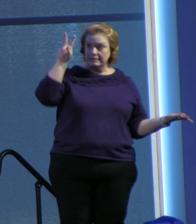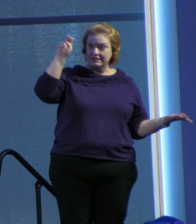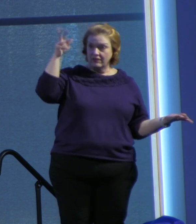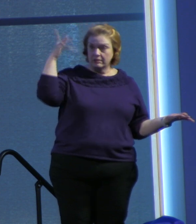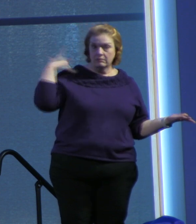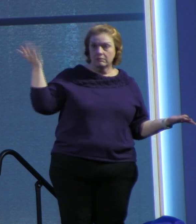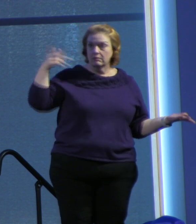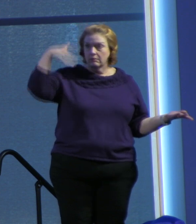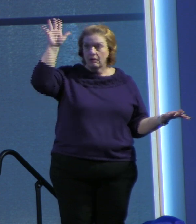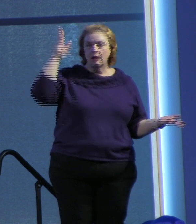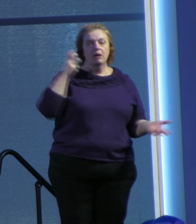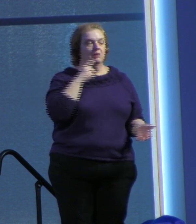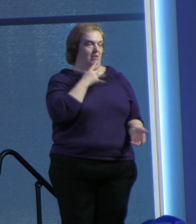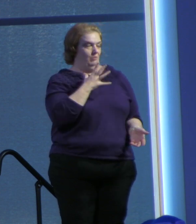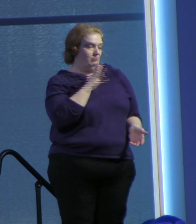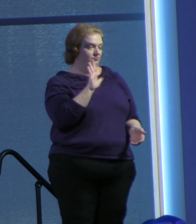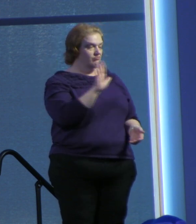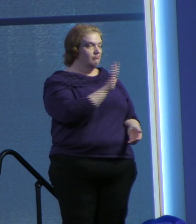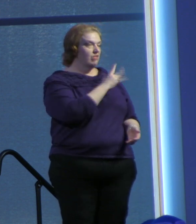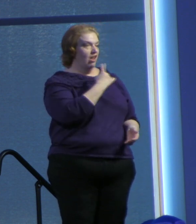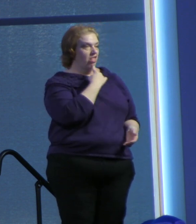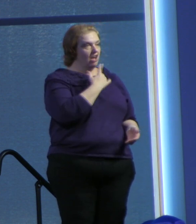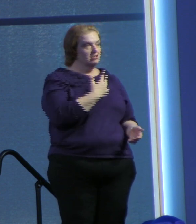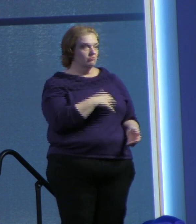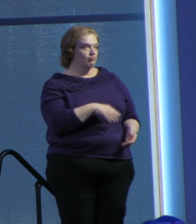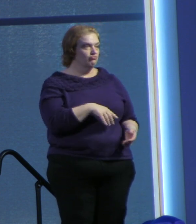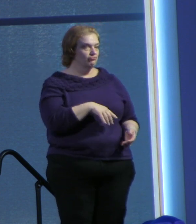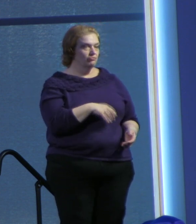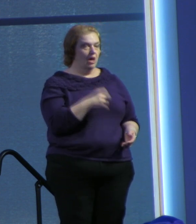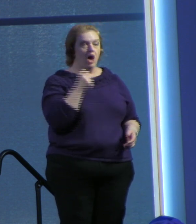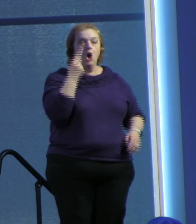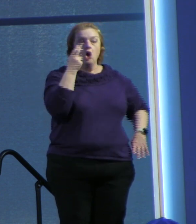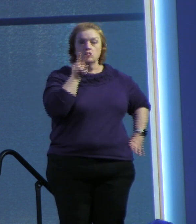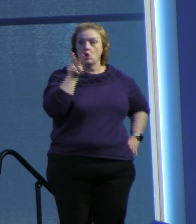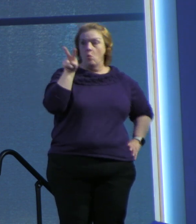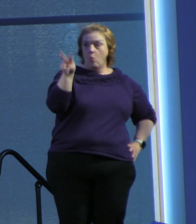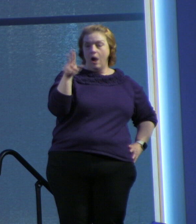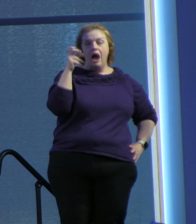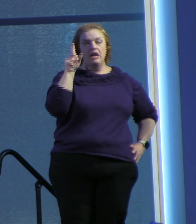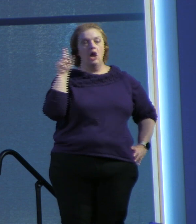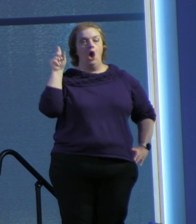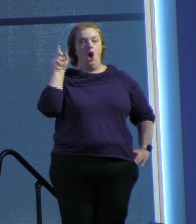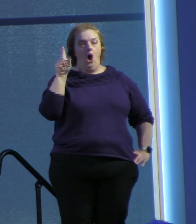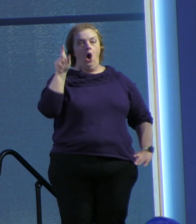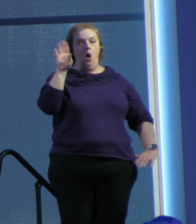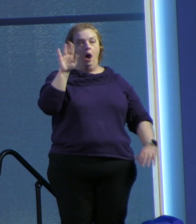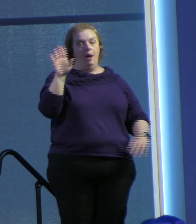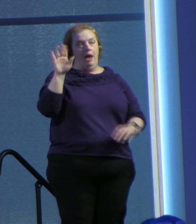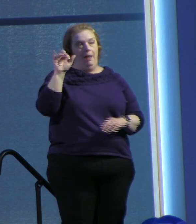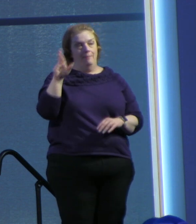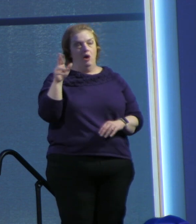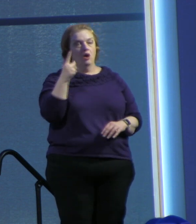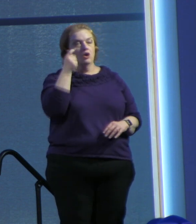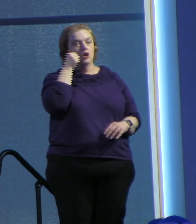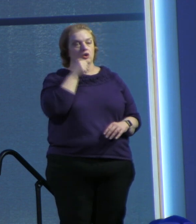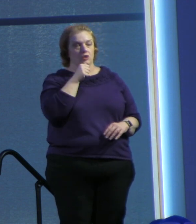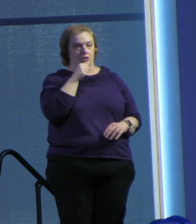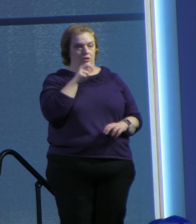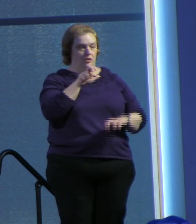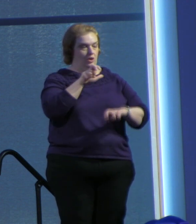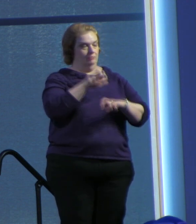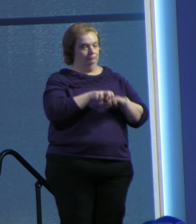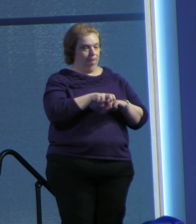the deal? And he's like, well, their loss. And she watches him, and he walks by the bar, and there's a girl sitting at the bar, and all of a sudden she's like,